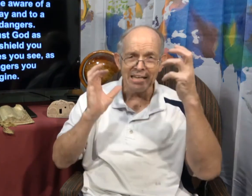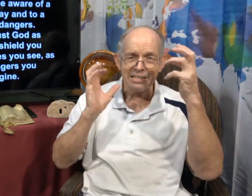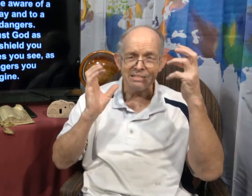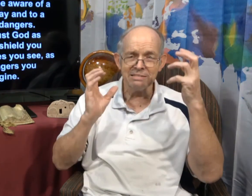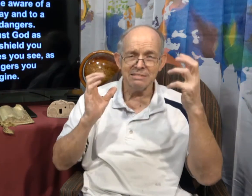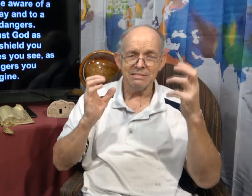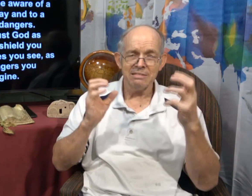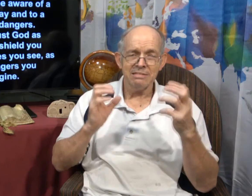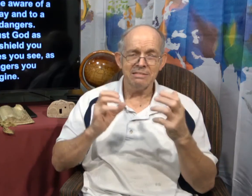riot,